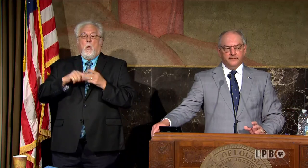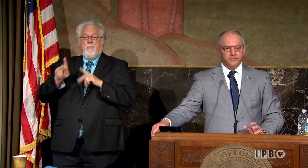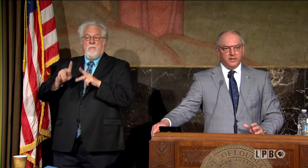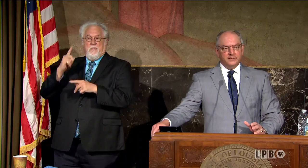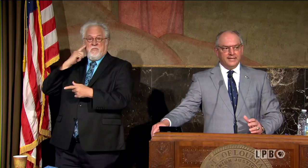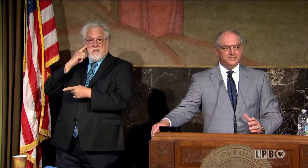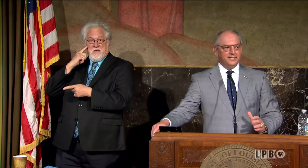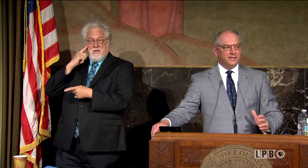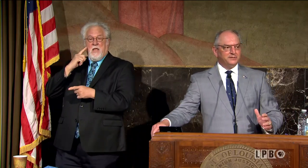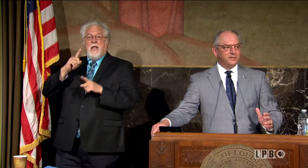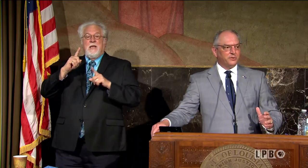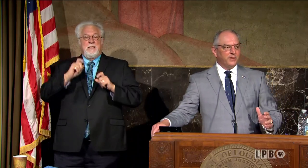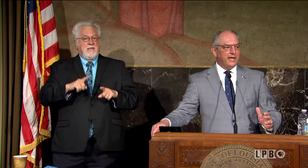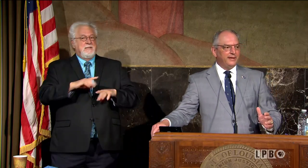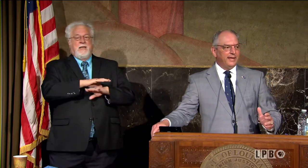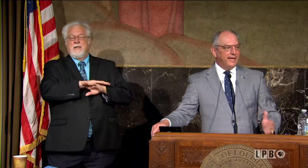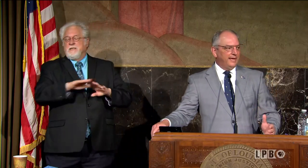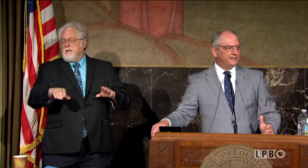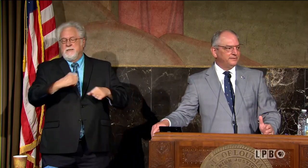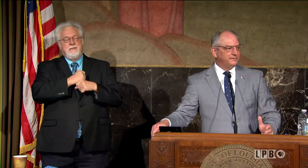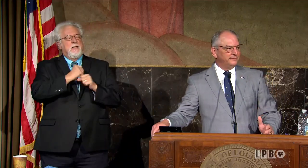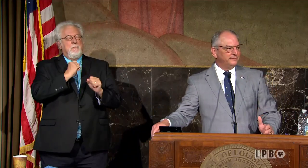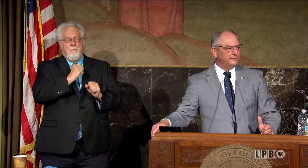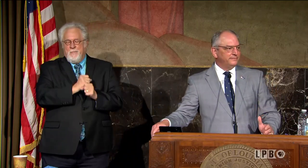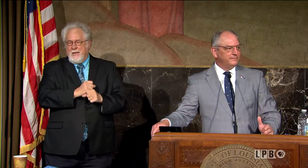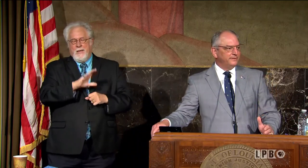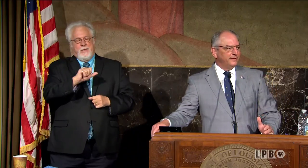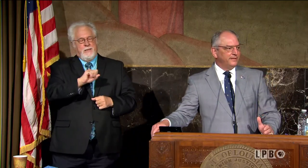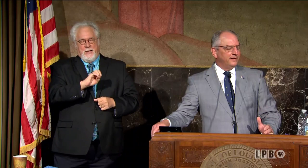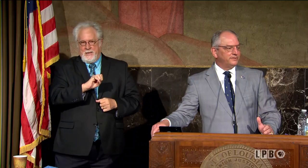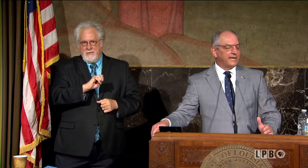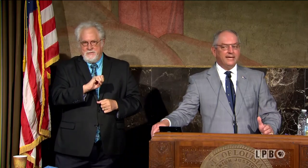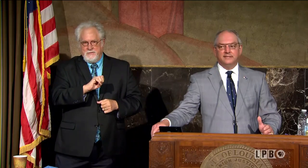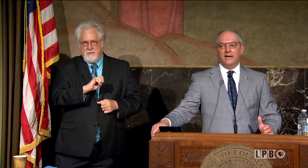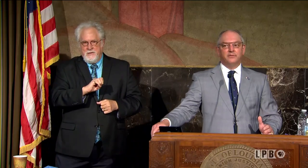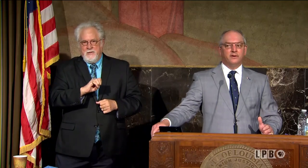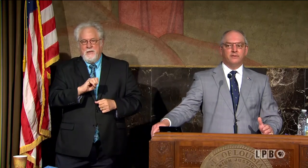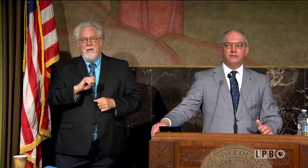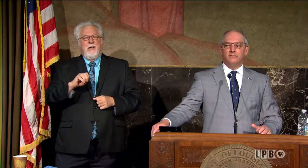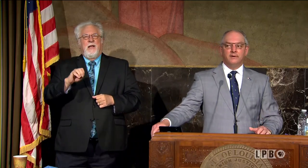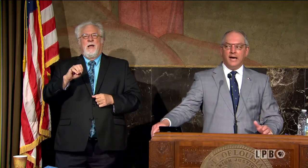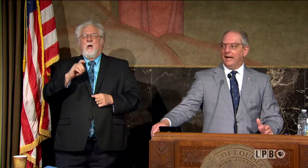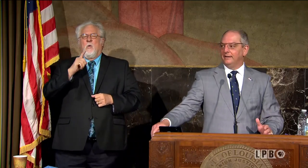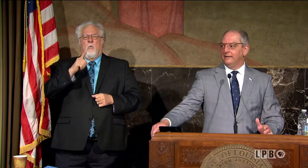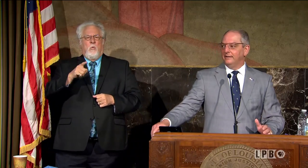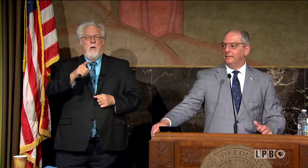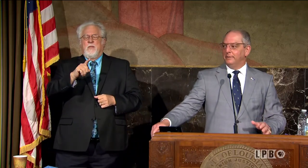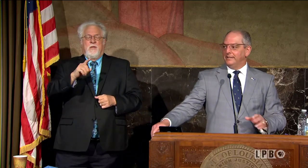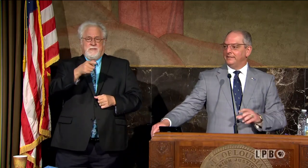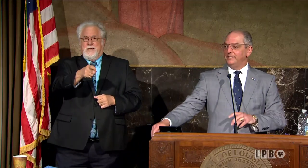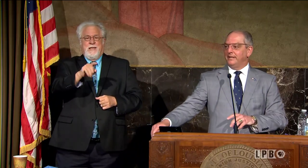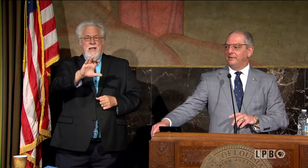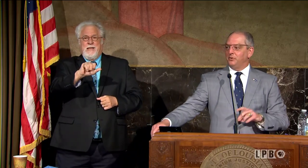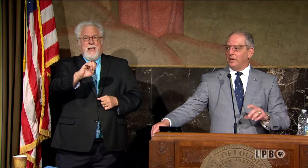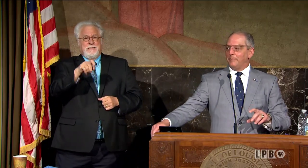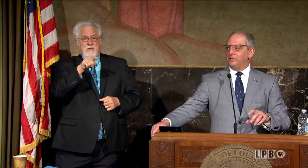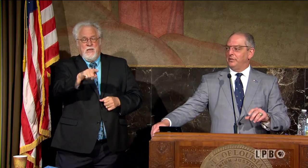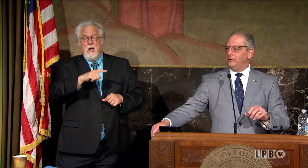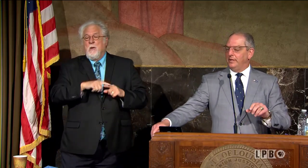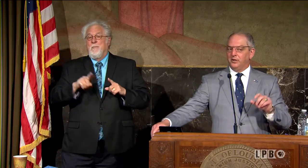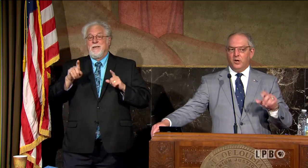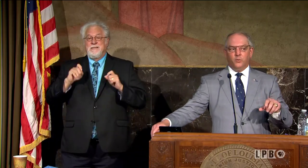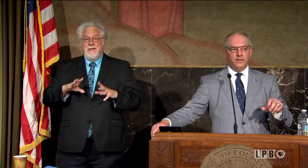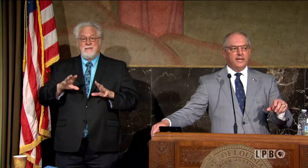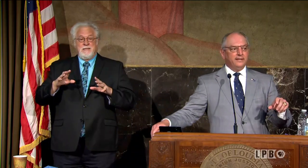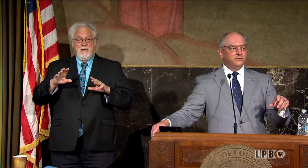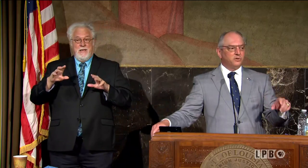believe, testing doesn't create a case. There's a case out there or not, but testing gives you an